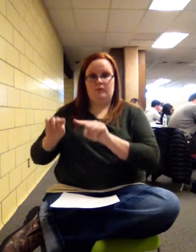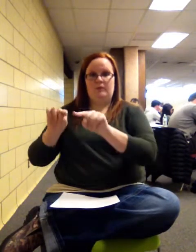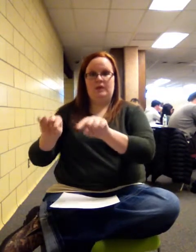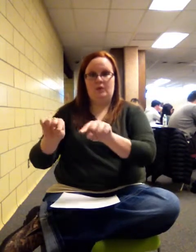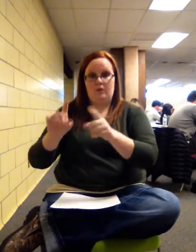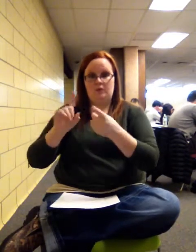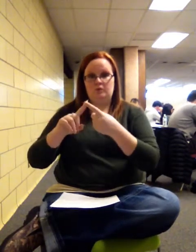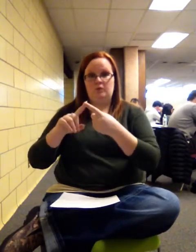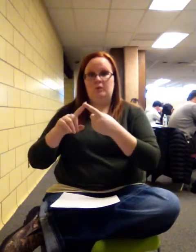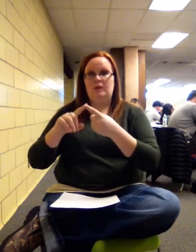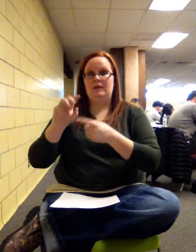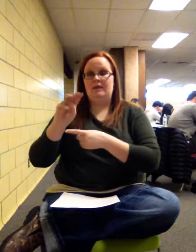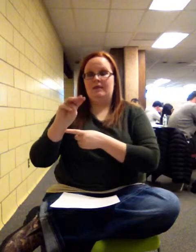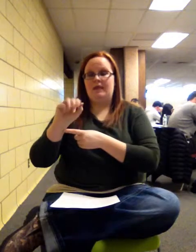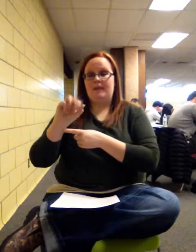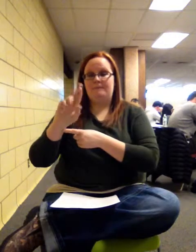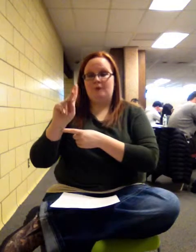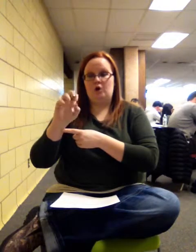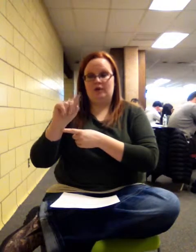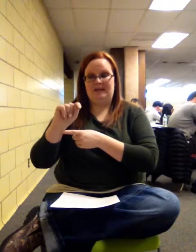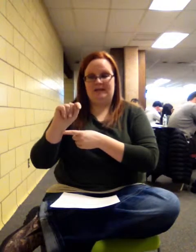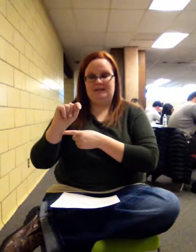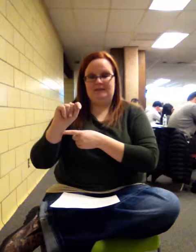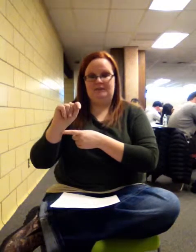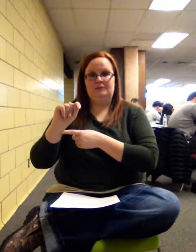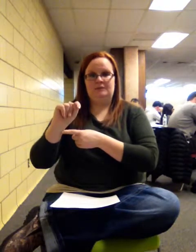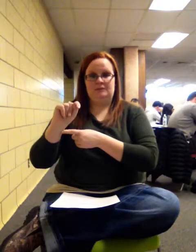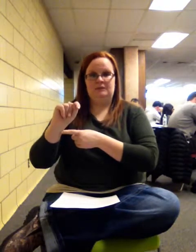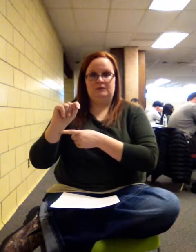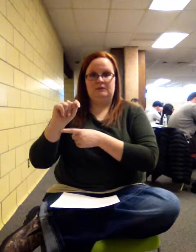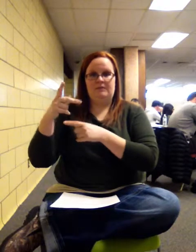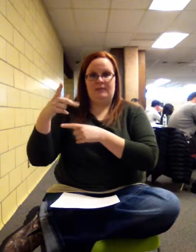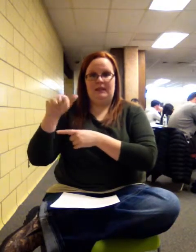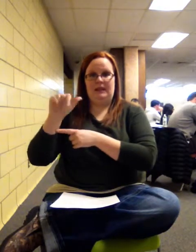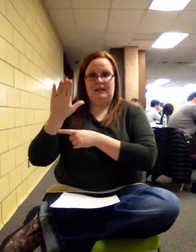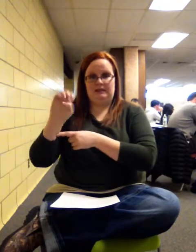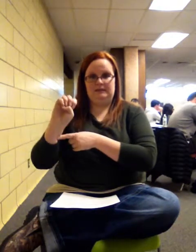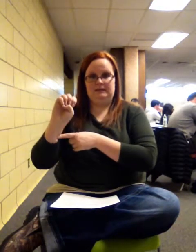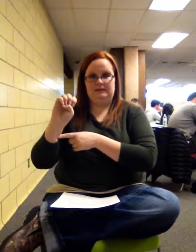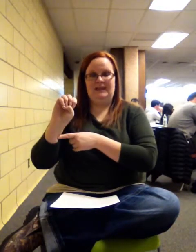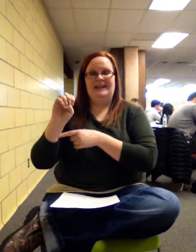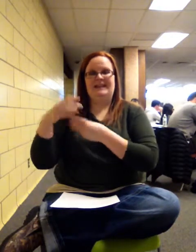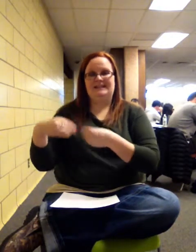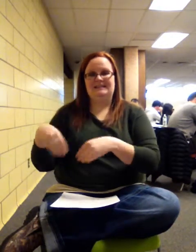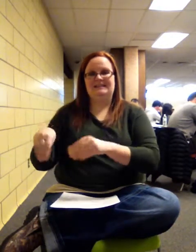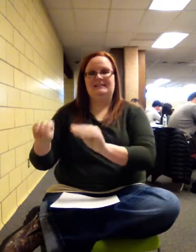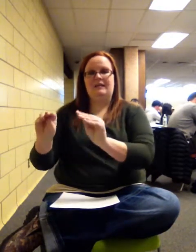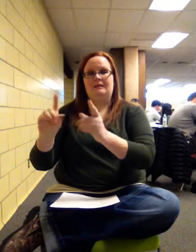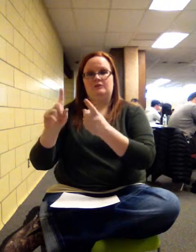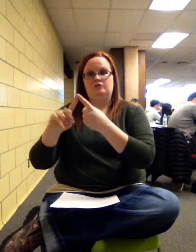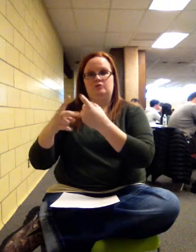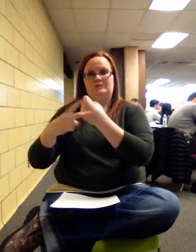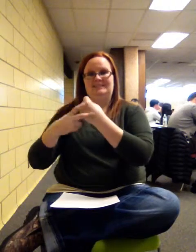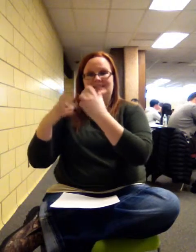stock to saver number two. So in this transaction, the